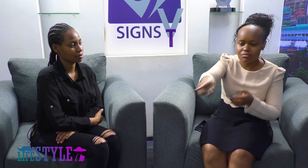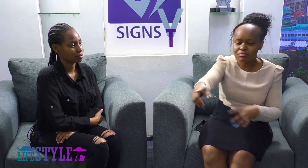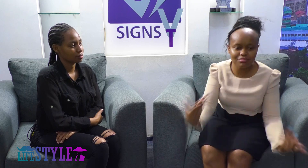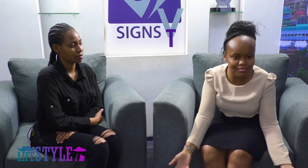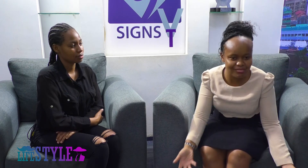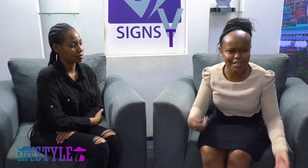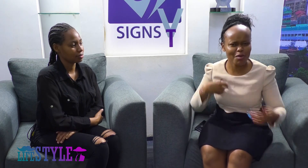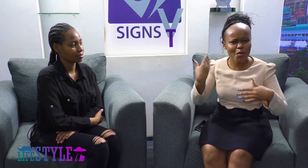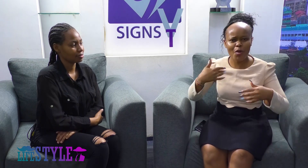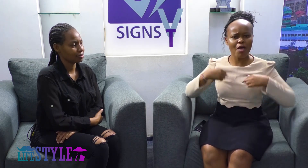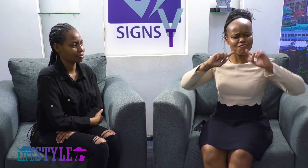me.